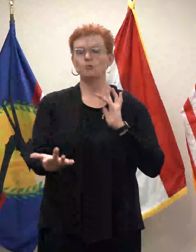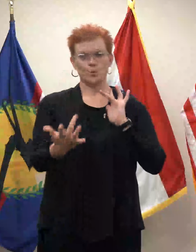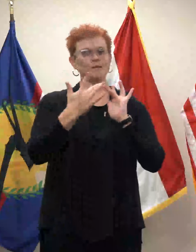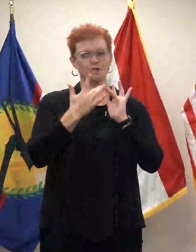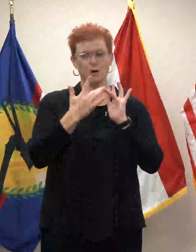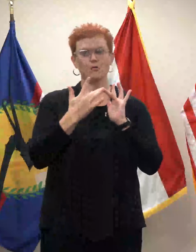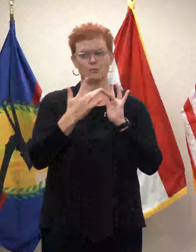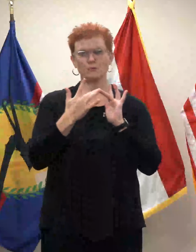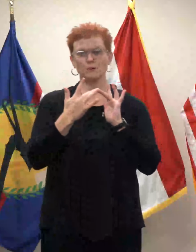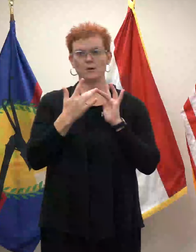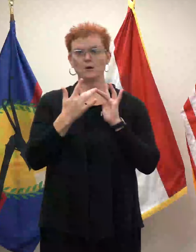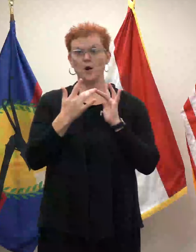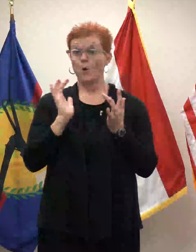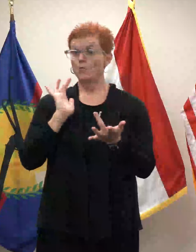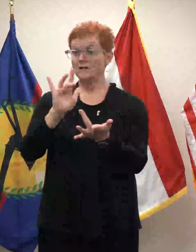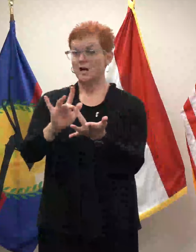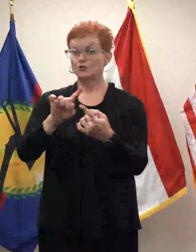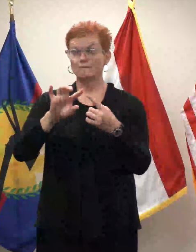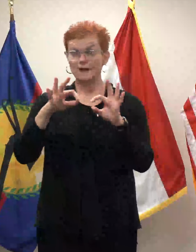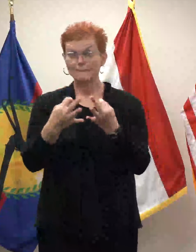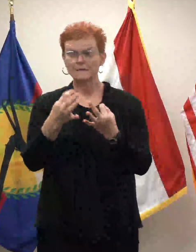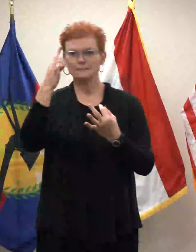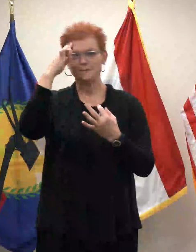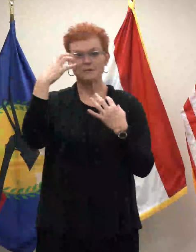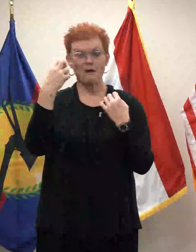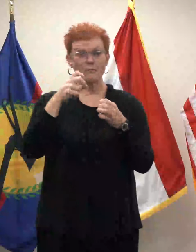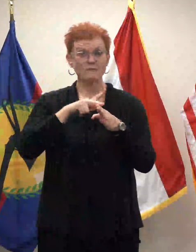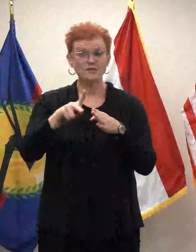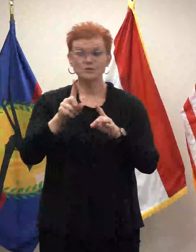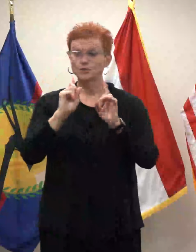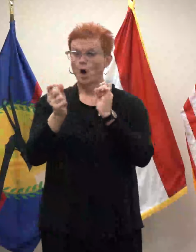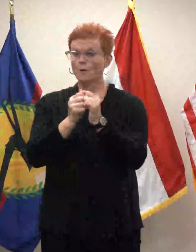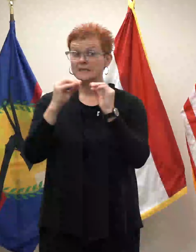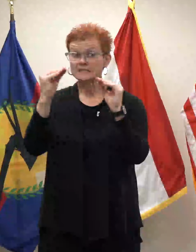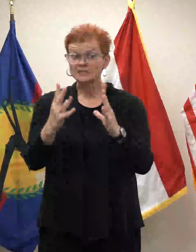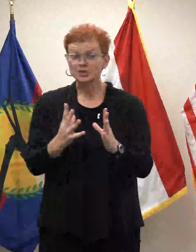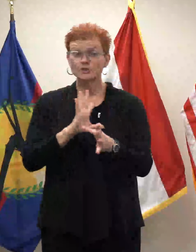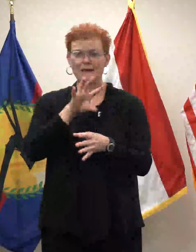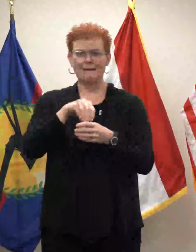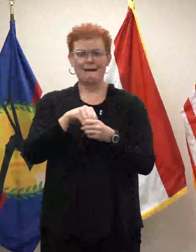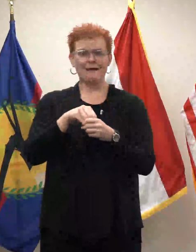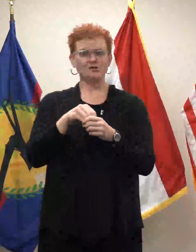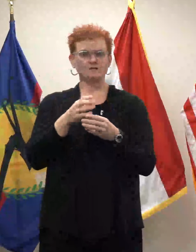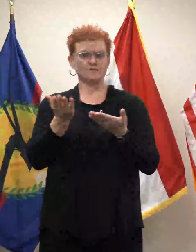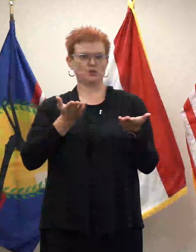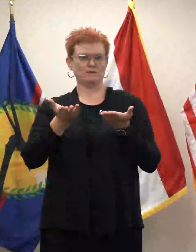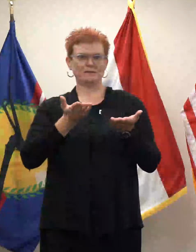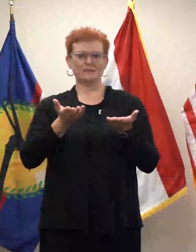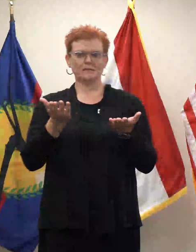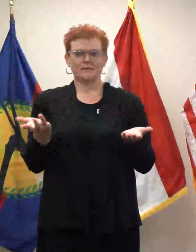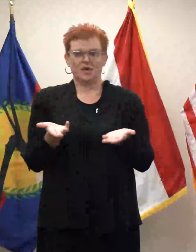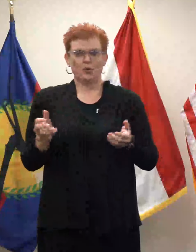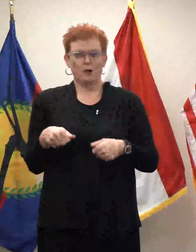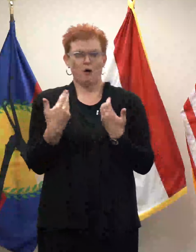Reach out to your family and your friends and a mental health professional. Talk to your teachers and engage some of the services that we have to offer here in